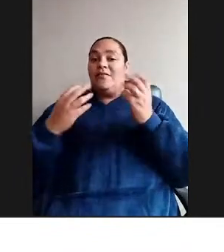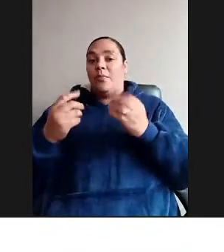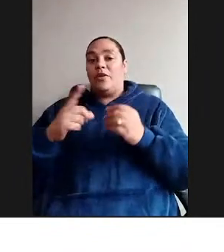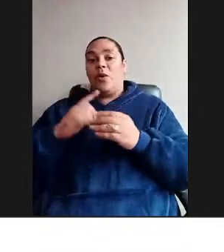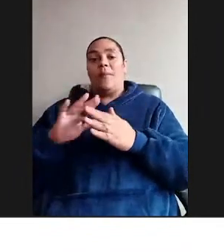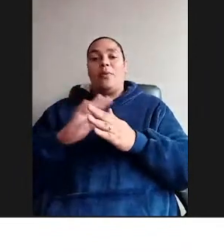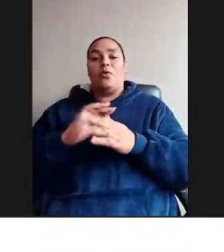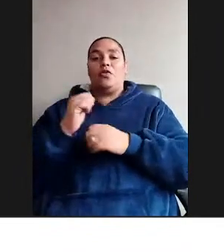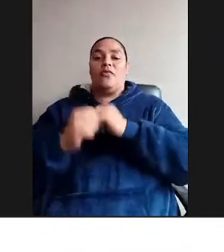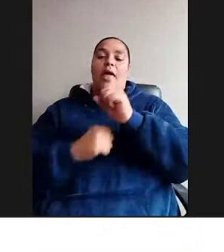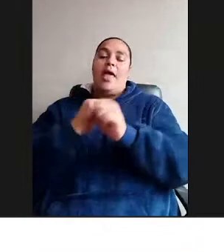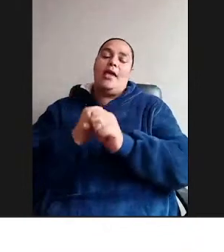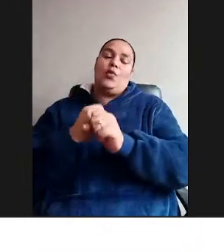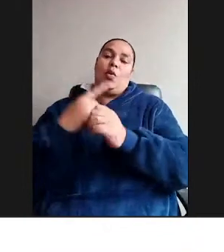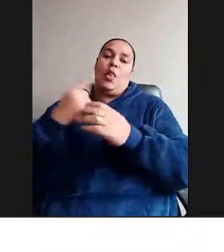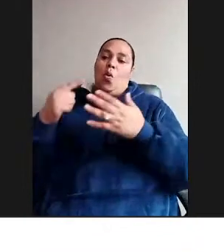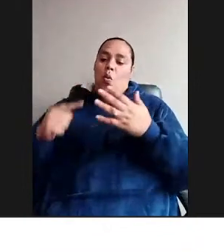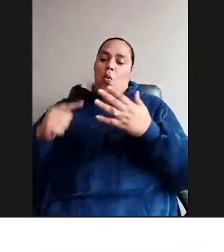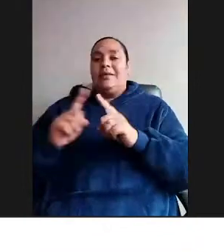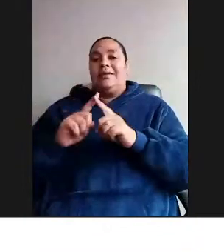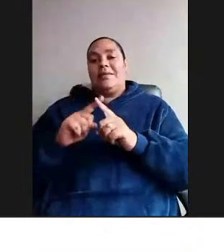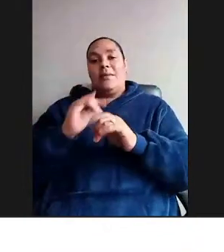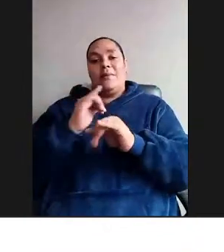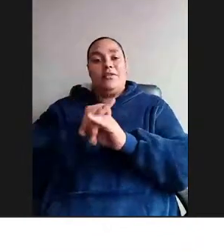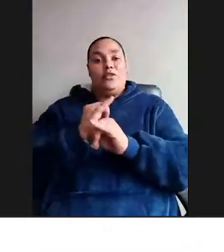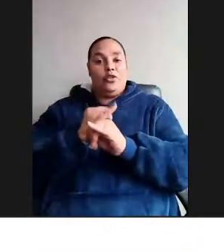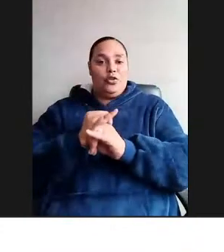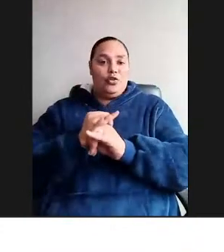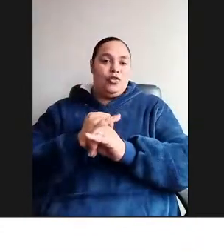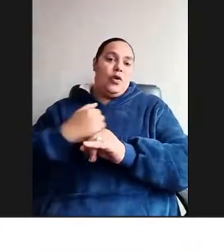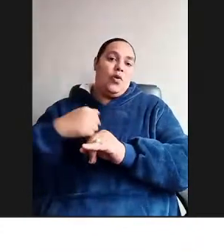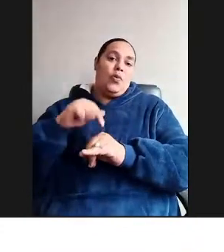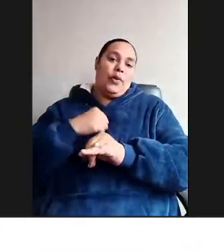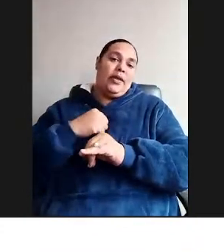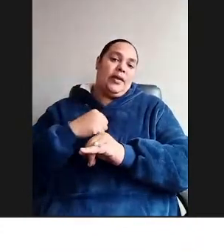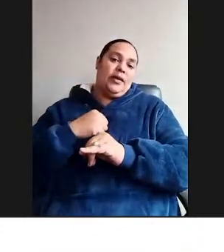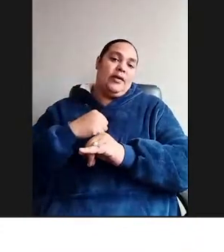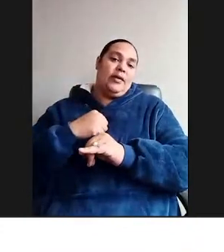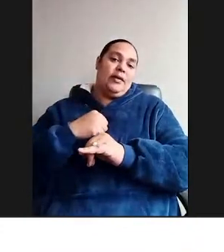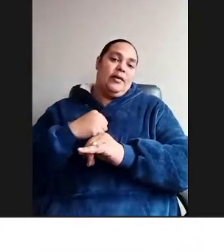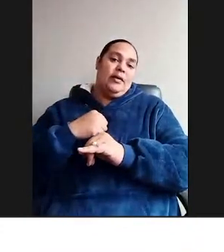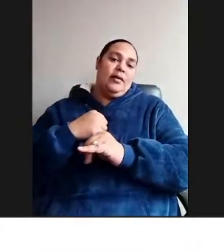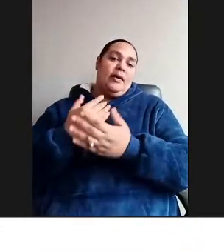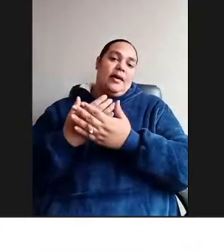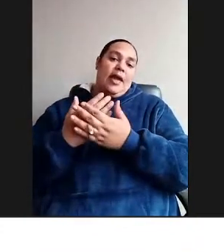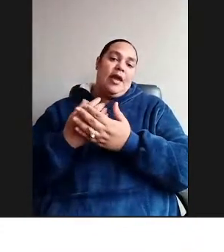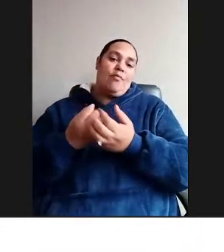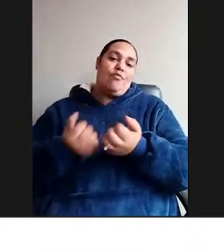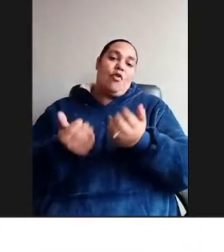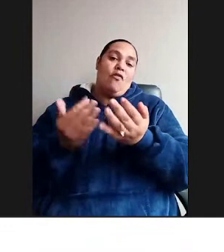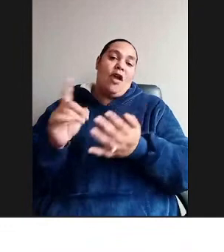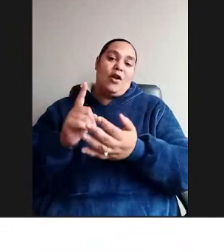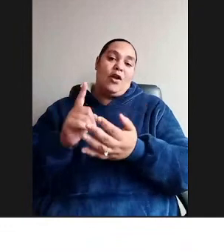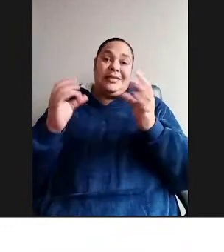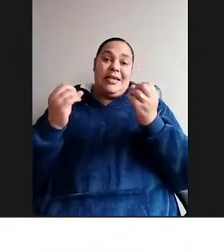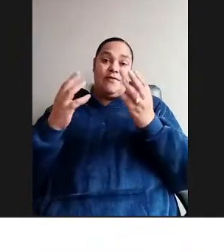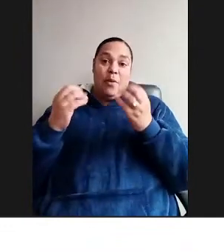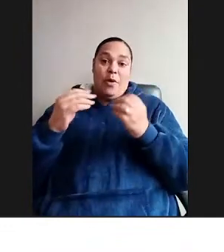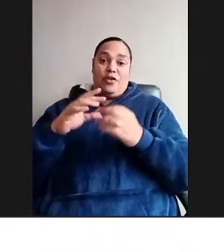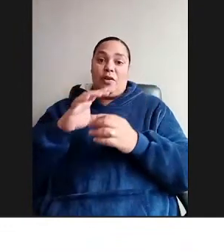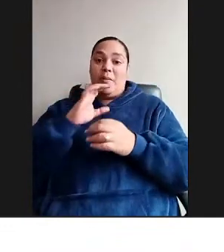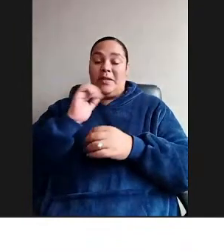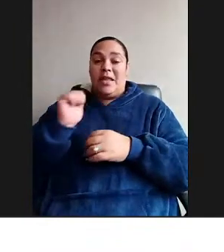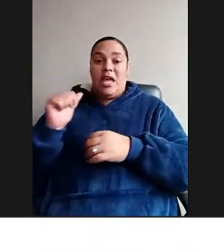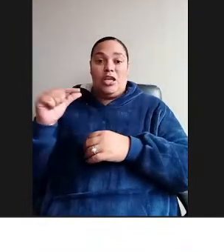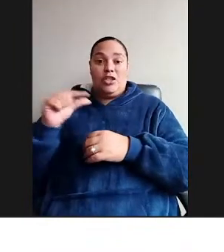statutory audit. As an institution, we've been able to provide the information that the AG